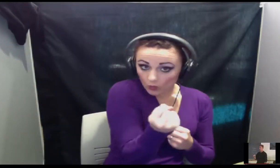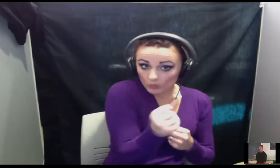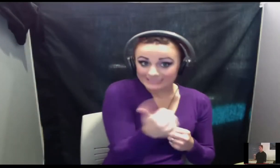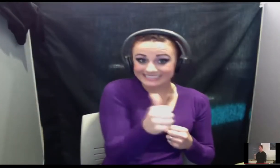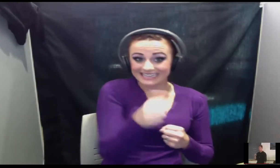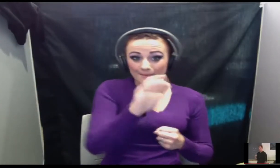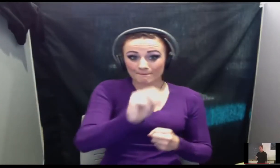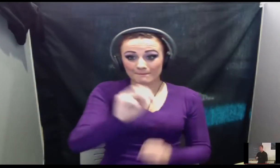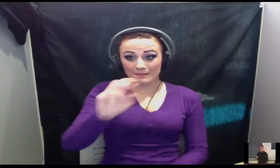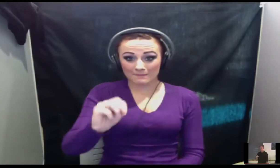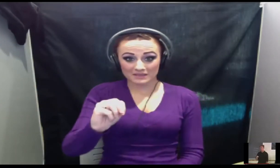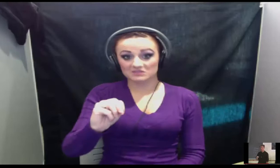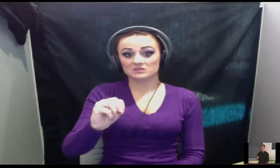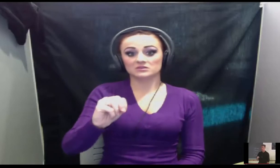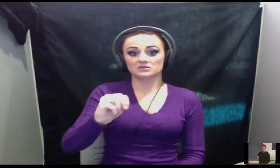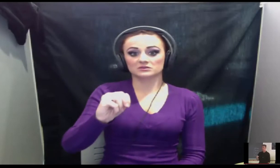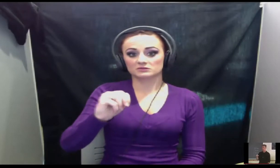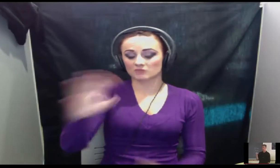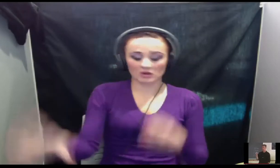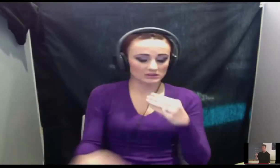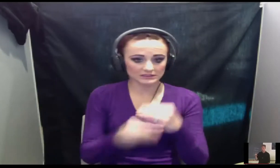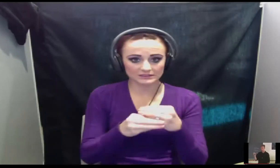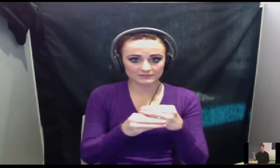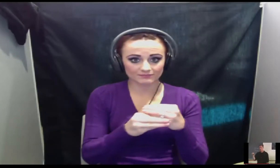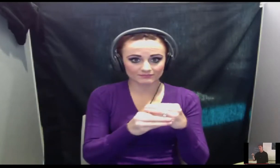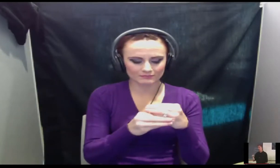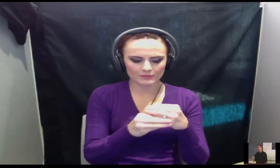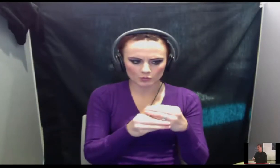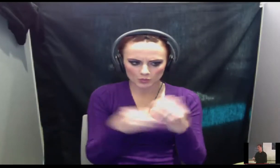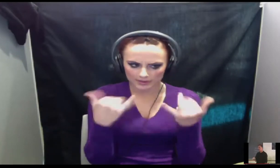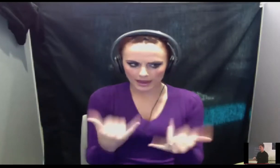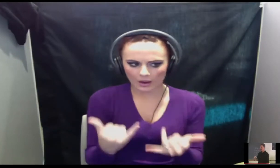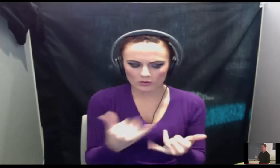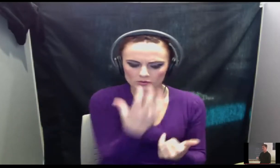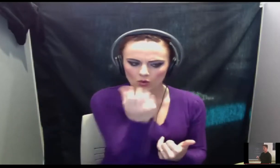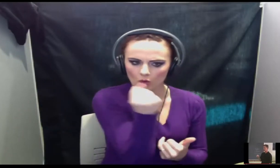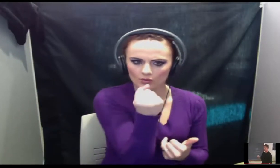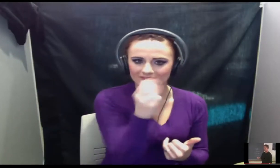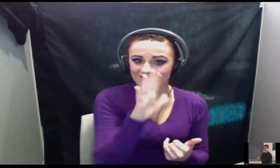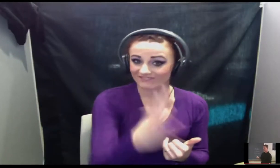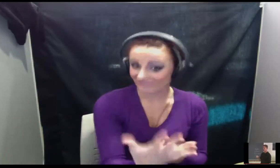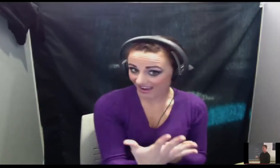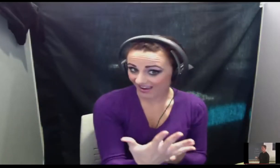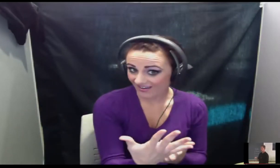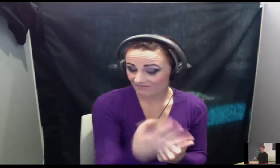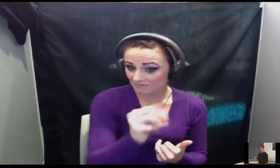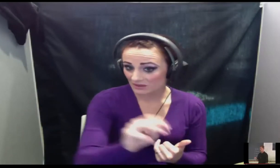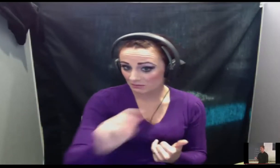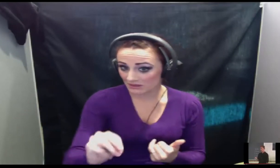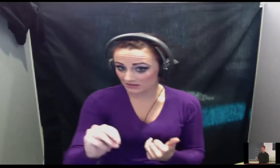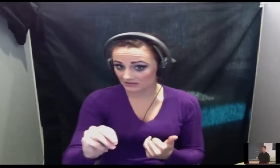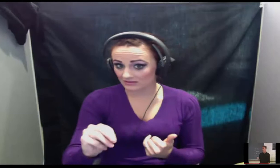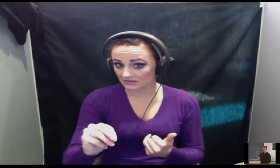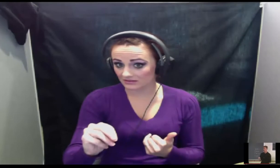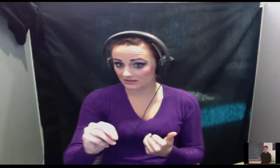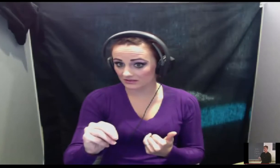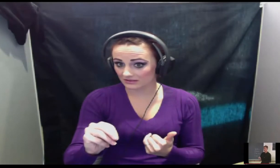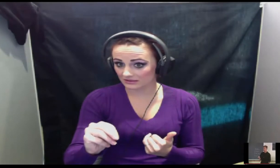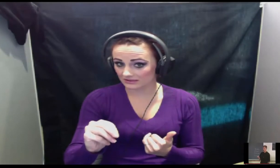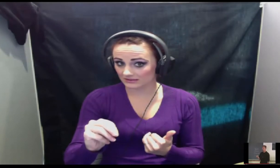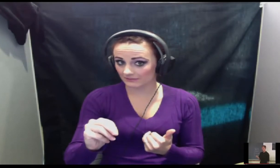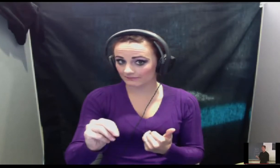the air is holding 5 milliliters total. That's half. 1/2, 50%. That's relative humidity.